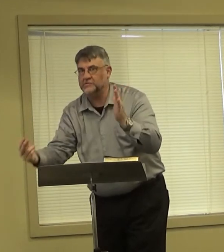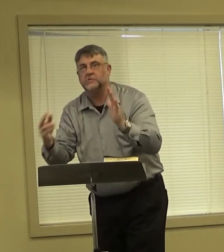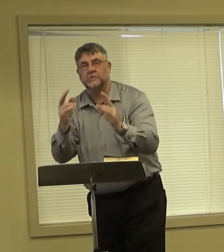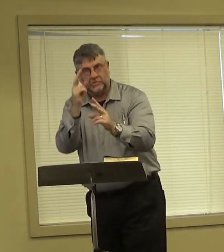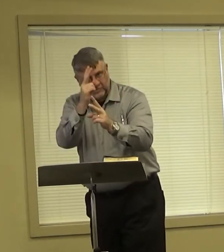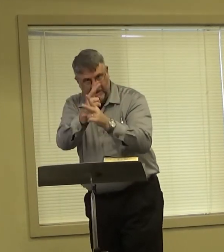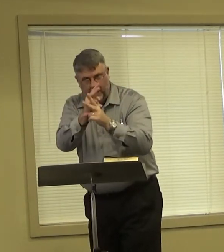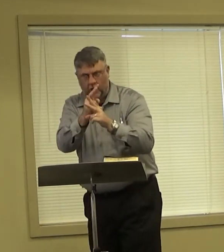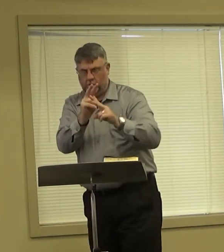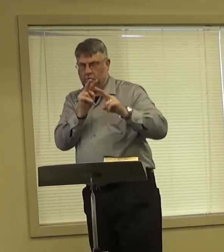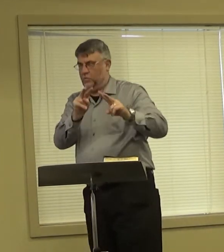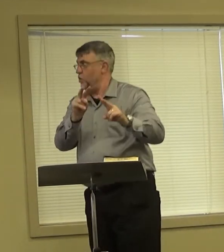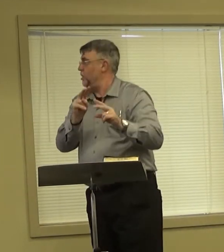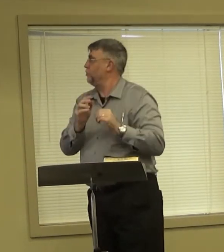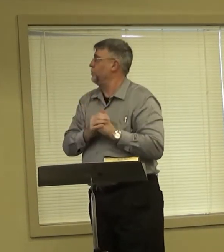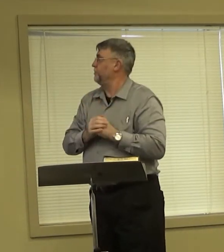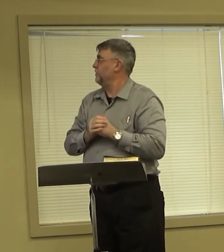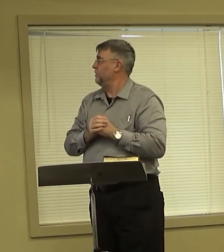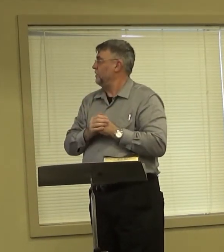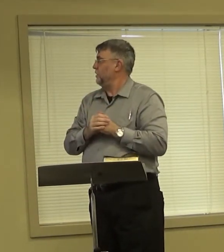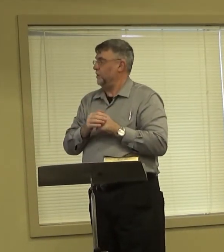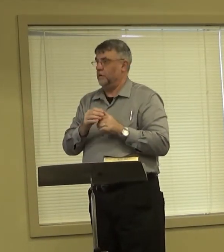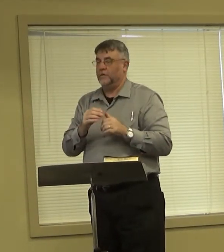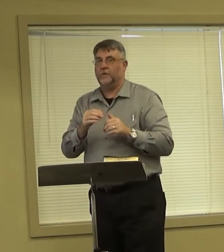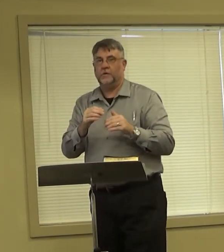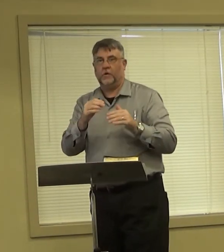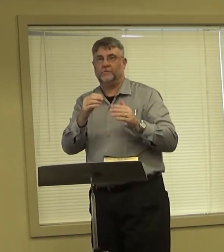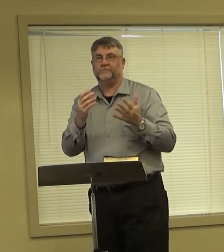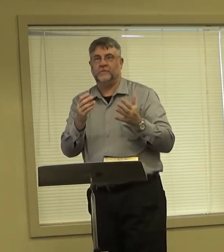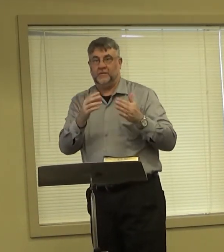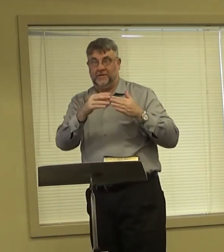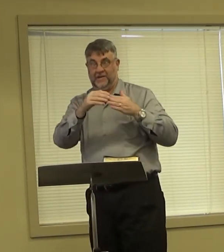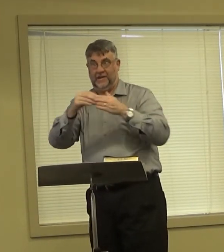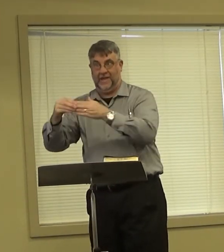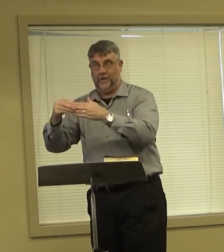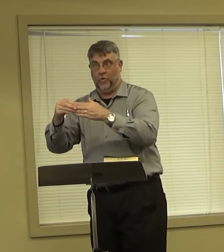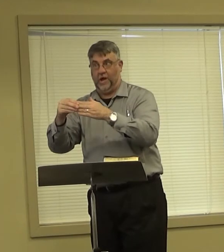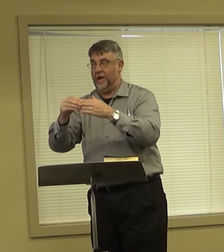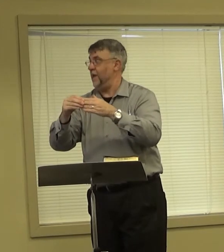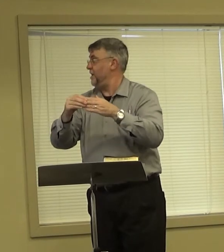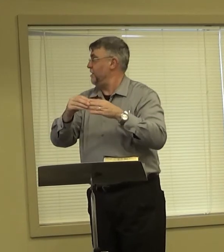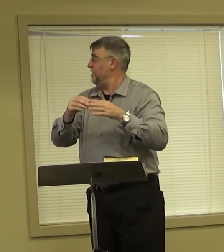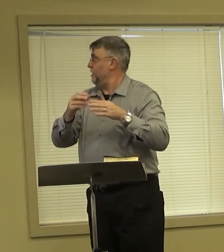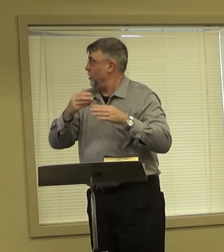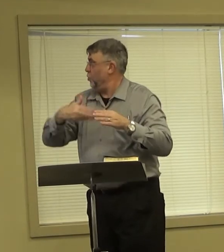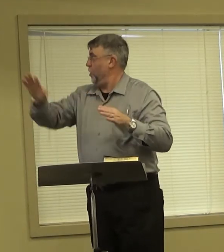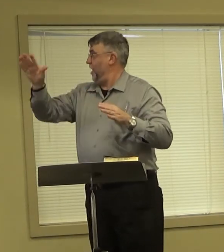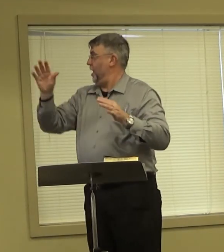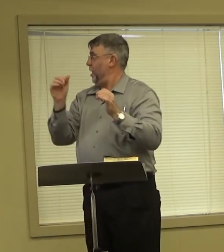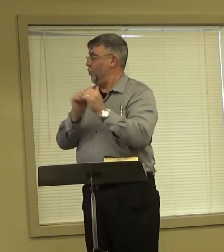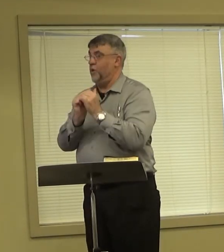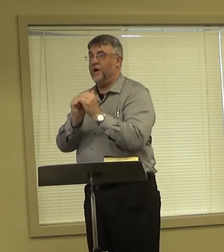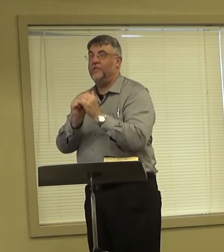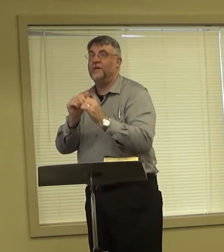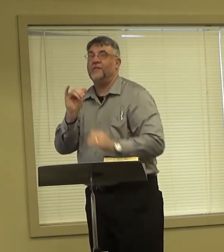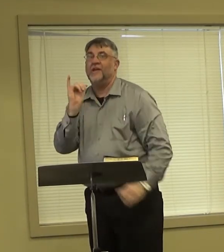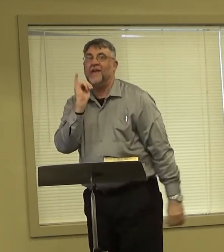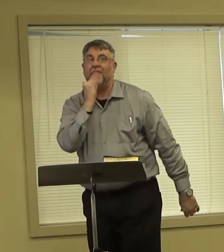that you do not fall, that you do not be led astray, being led